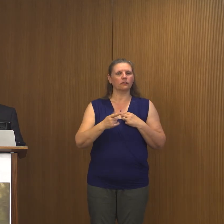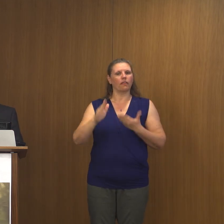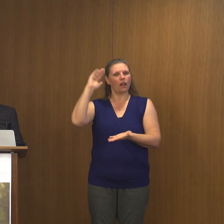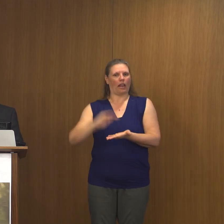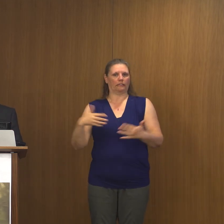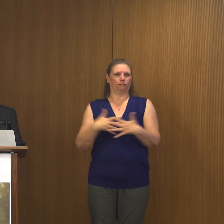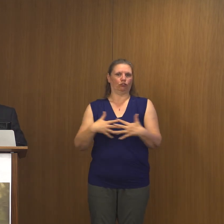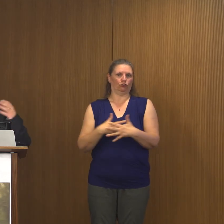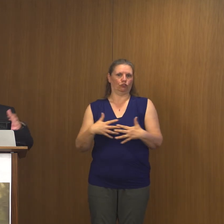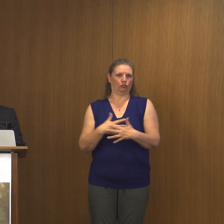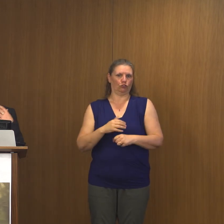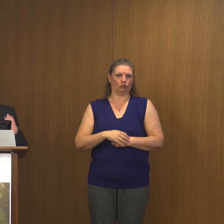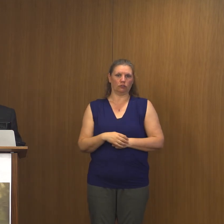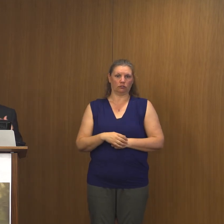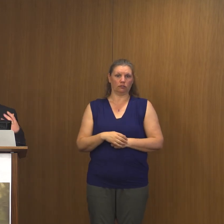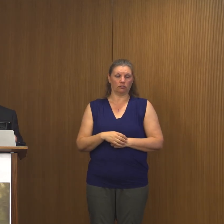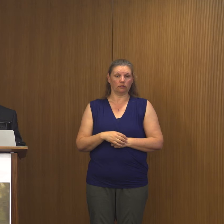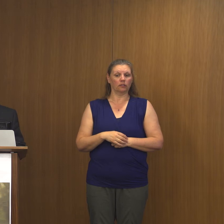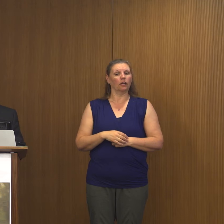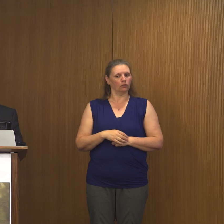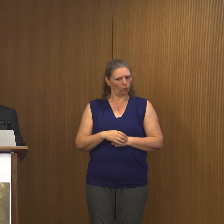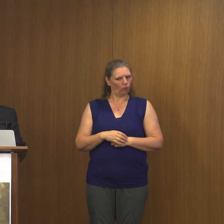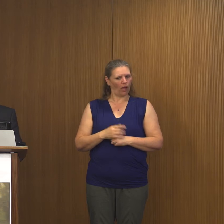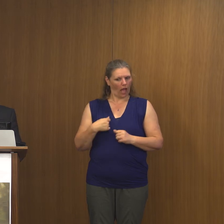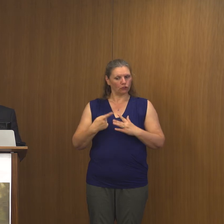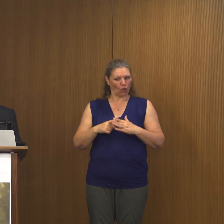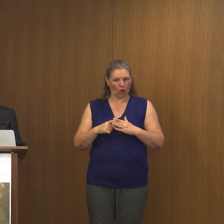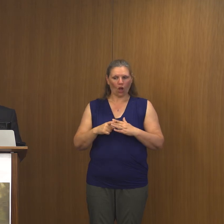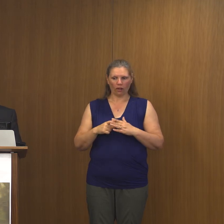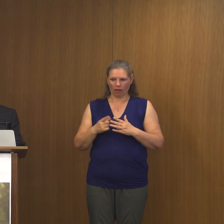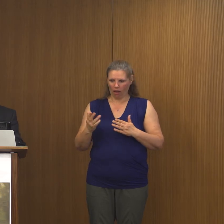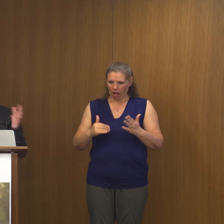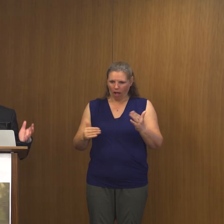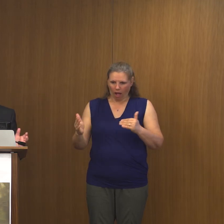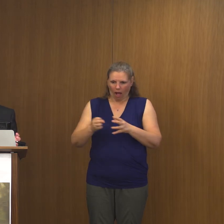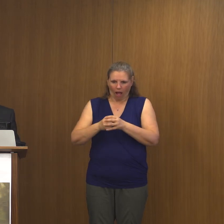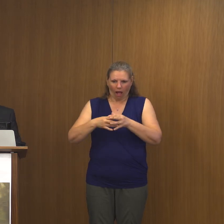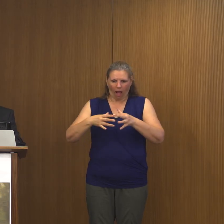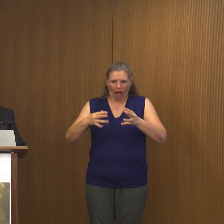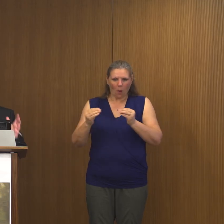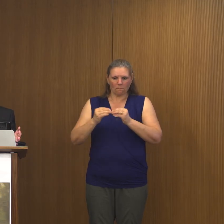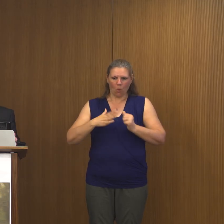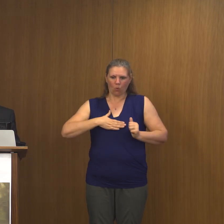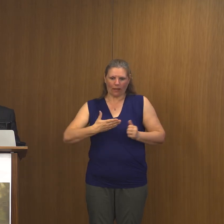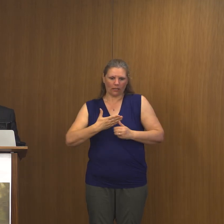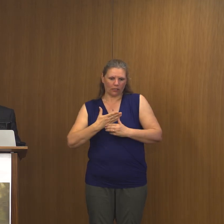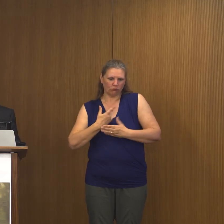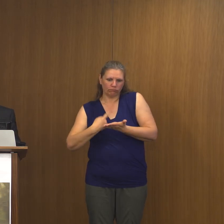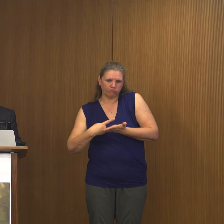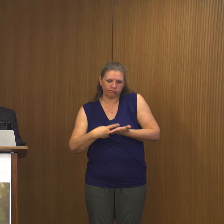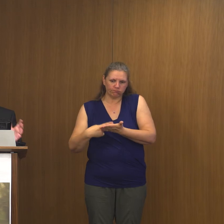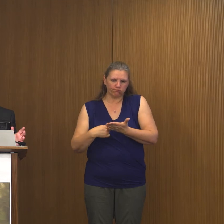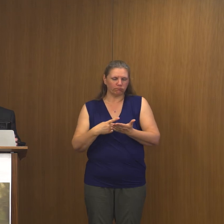campers, and along with that, more campers started to share, and it grew into a large discussion about all the impacts of arthritis